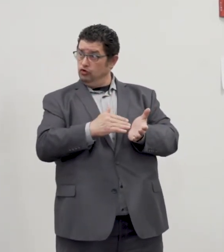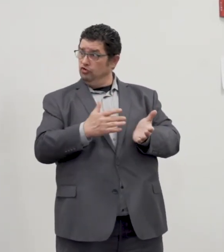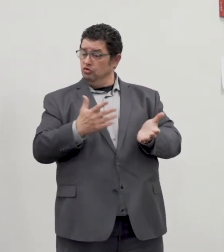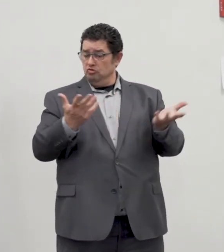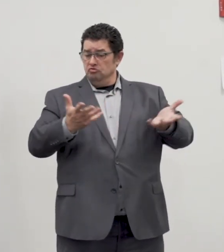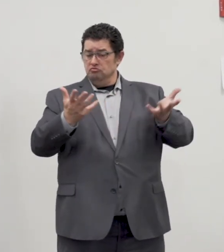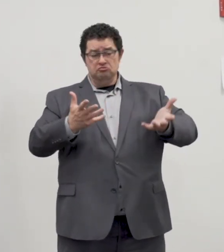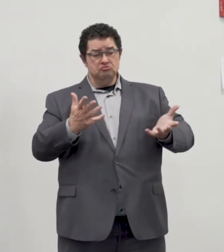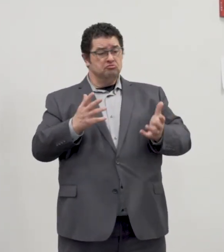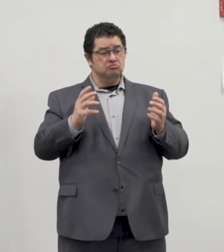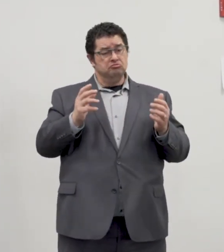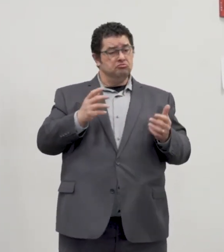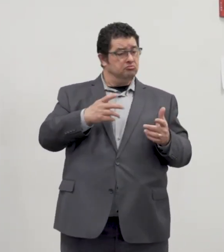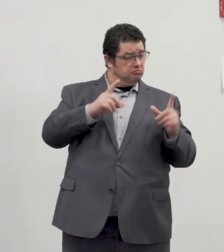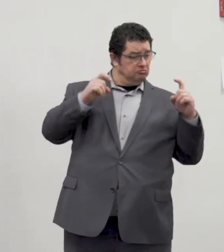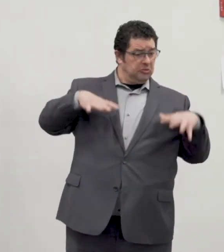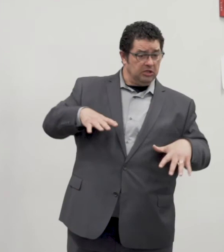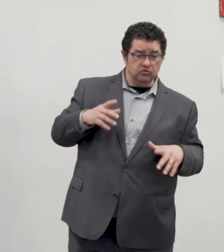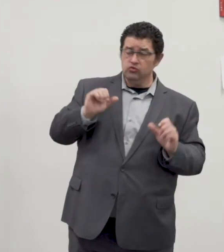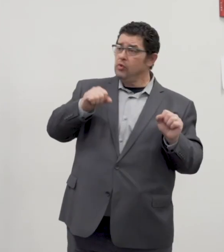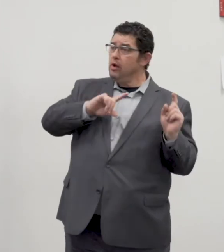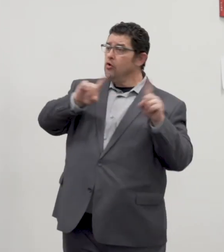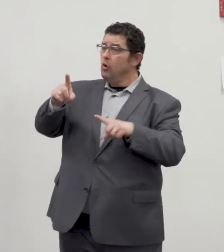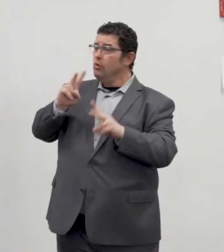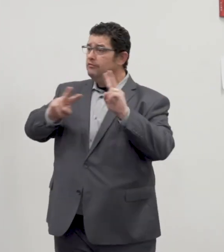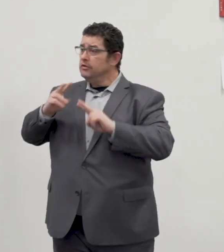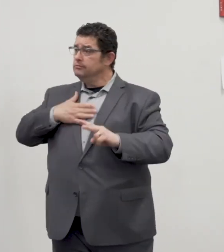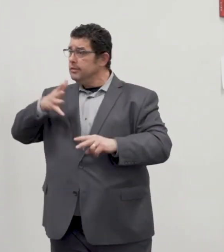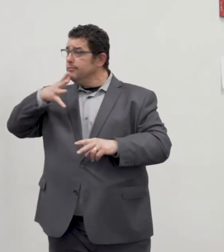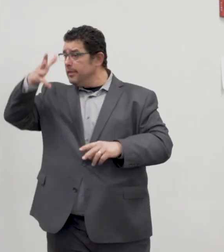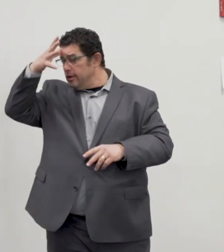my parents in another state or travel for work?